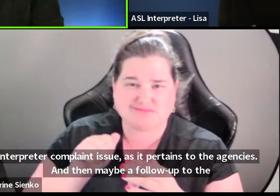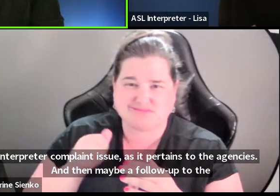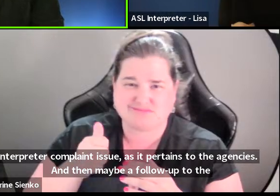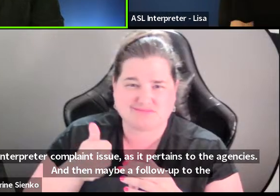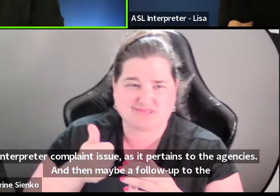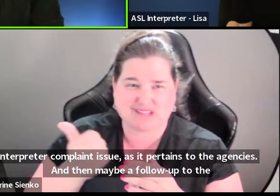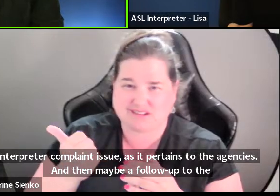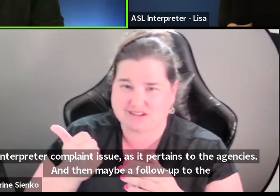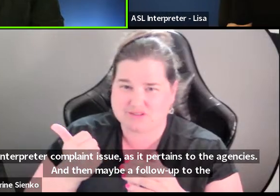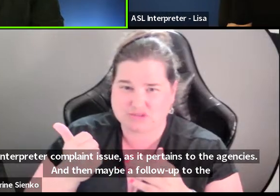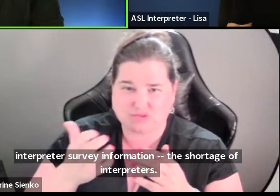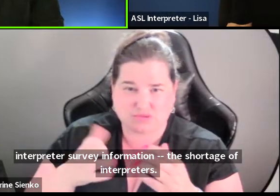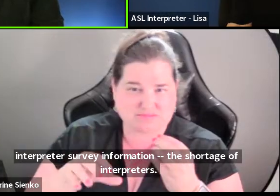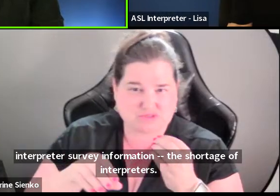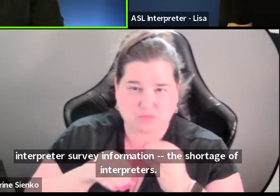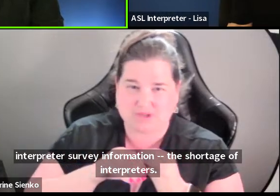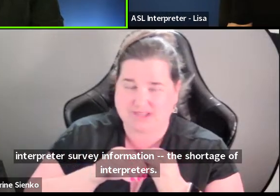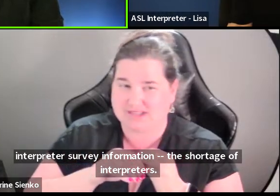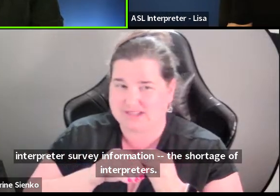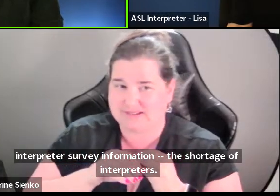Thank you.